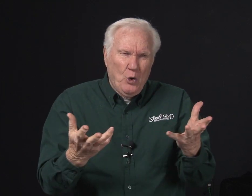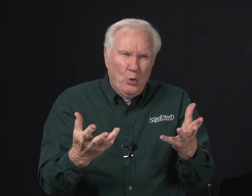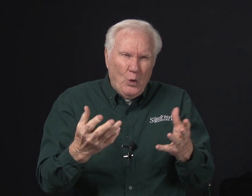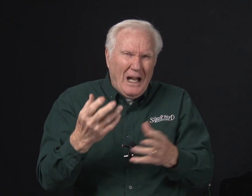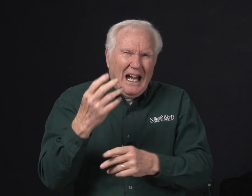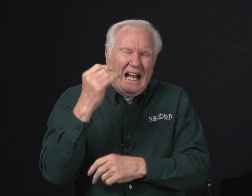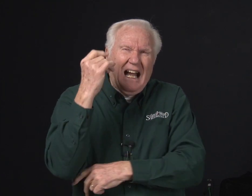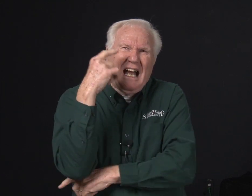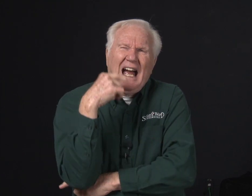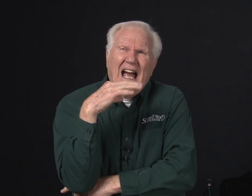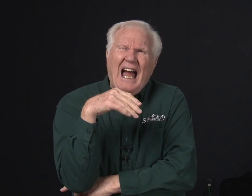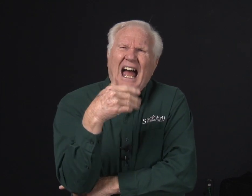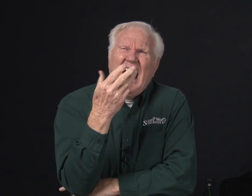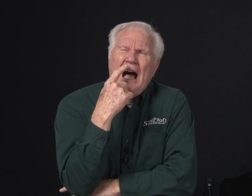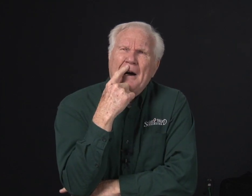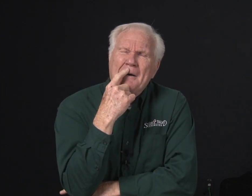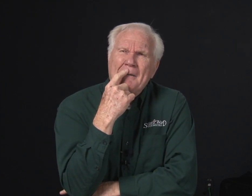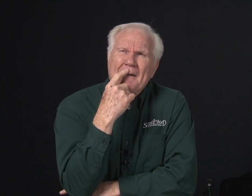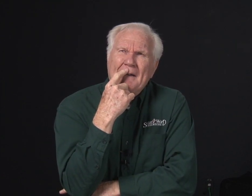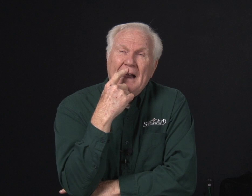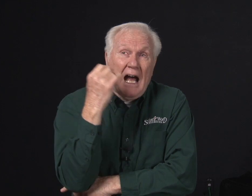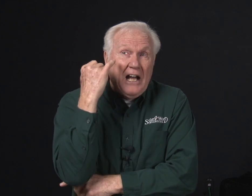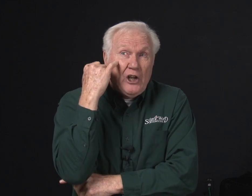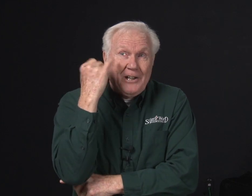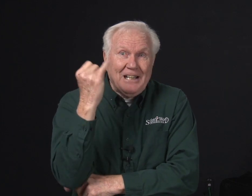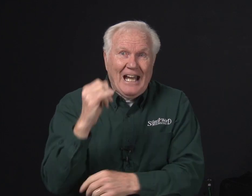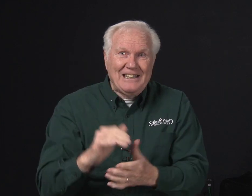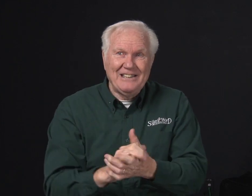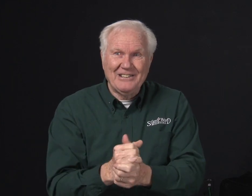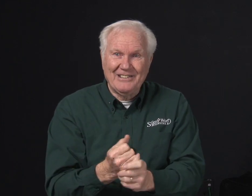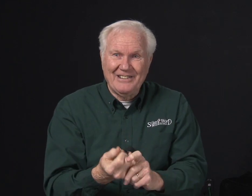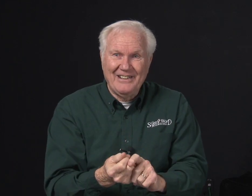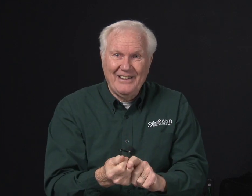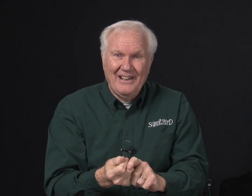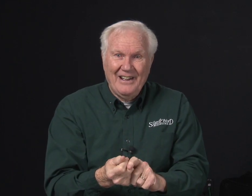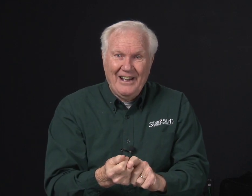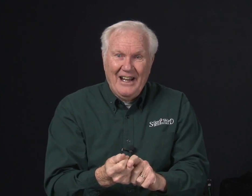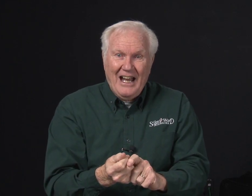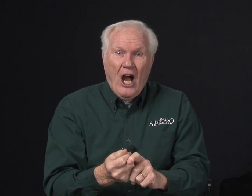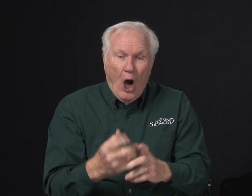so, how? I got an idea.